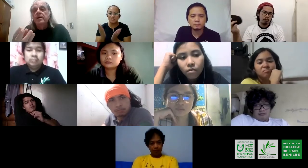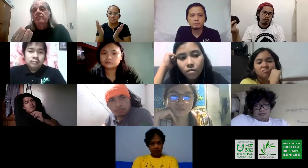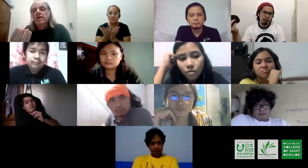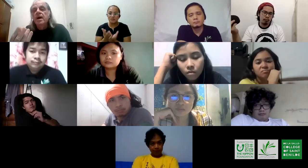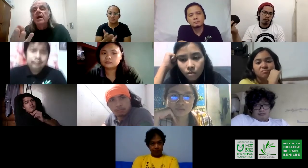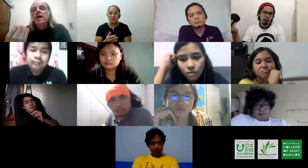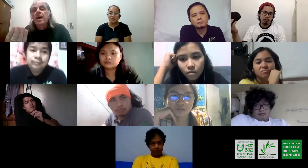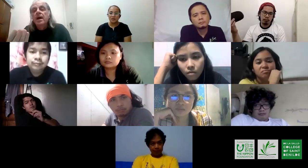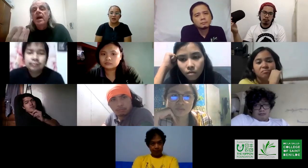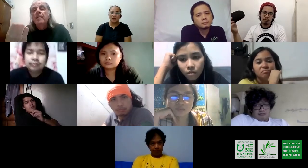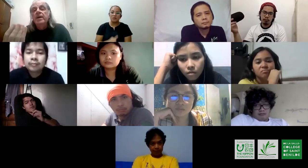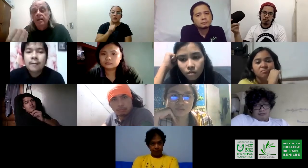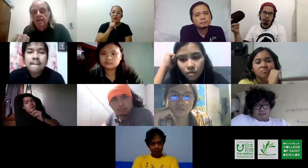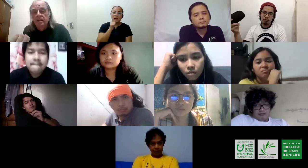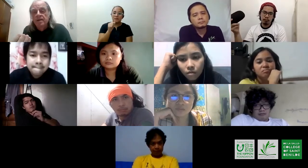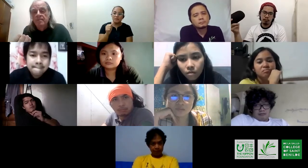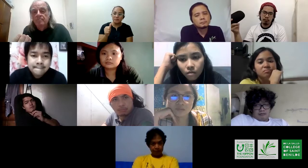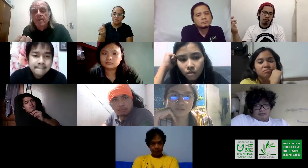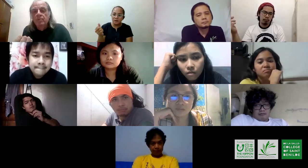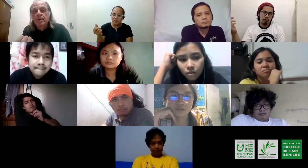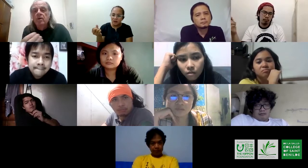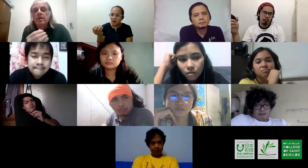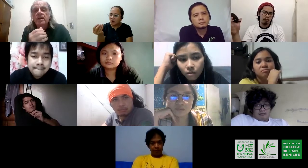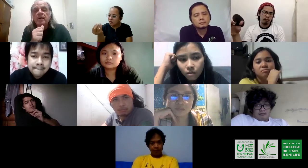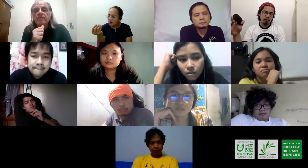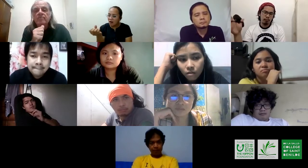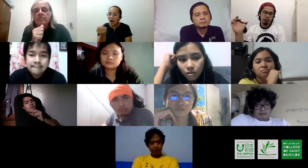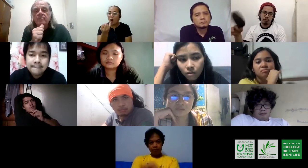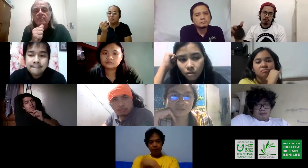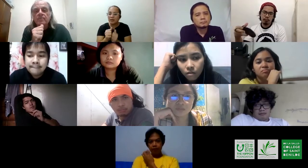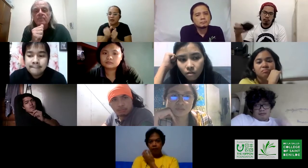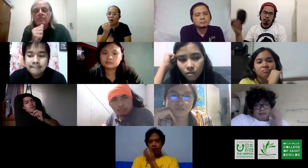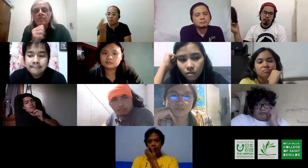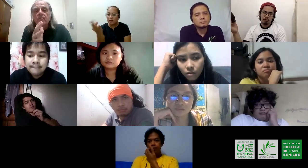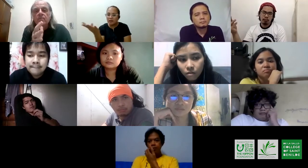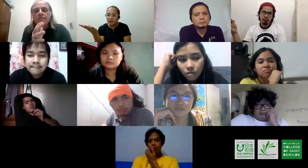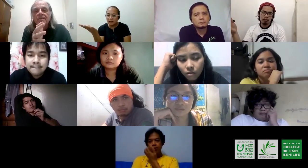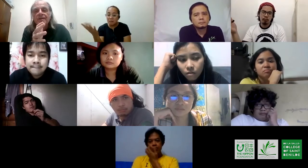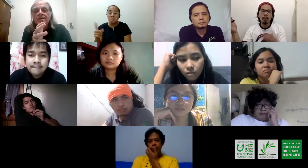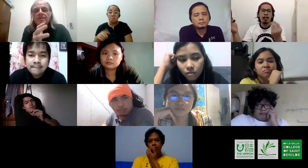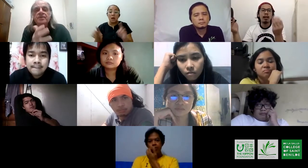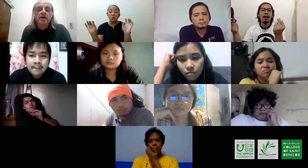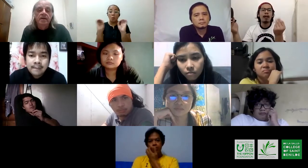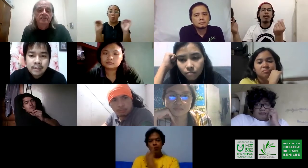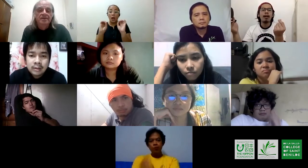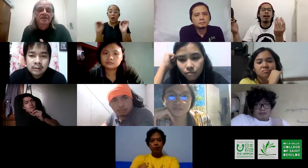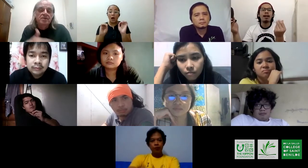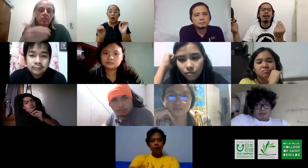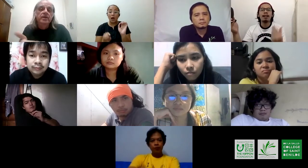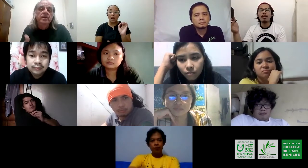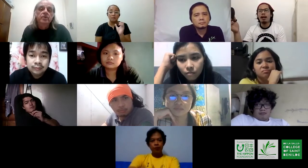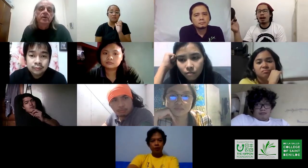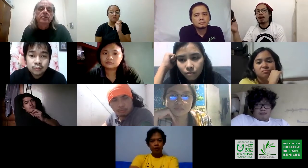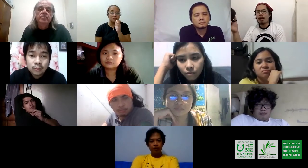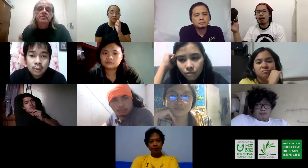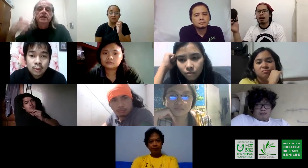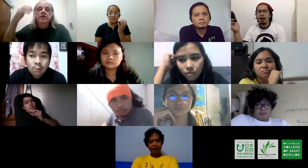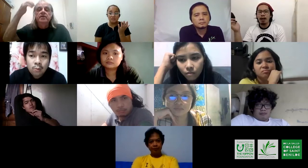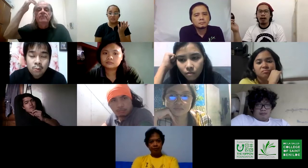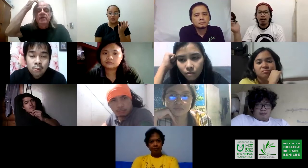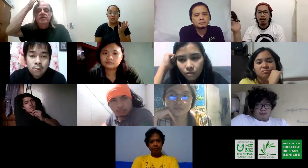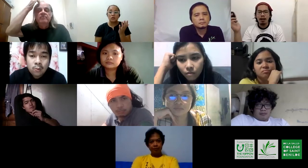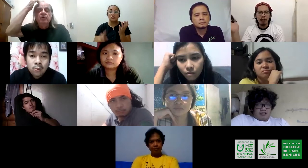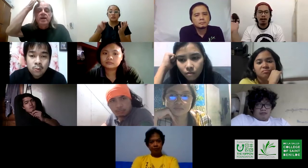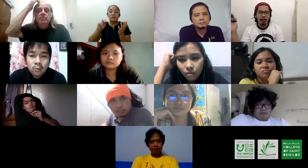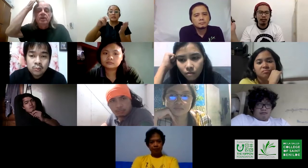we have how many? But we don't have this sign. So we need to introduce it